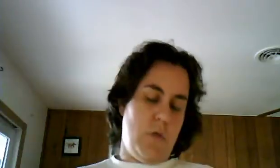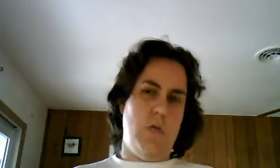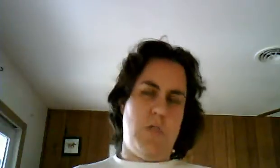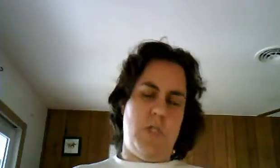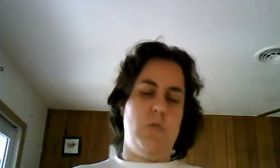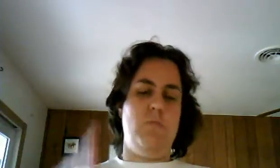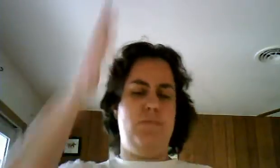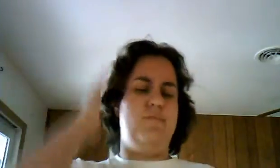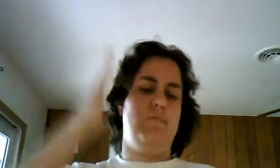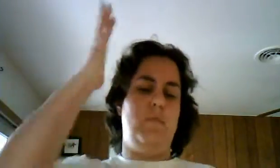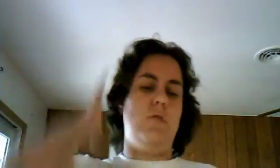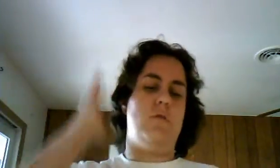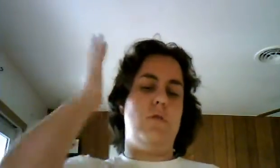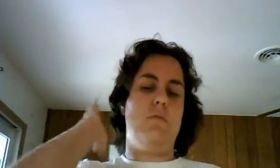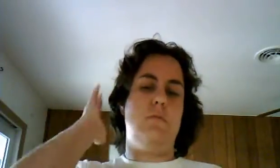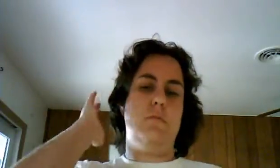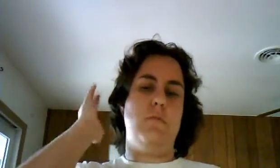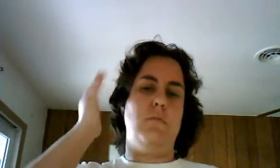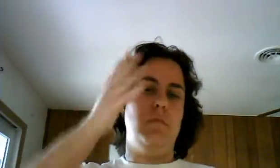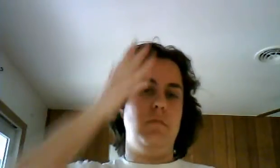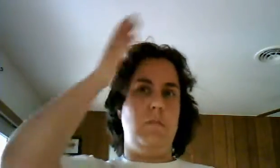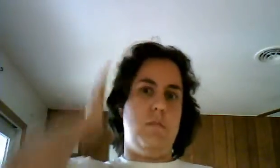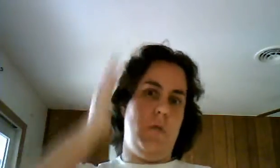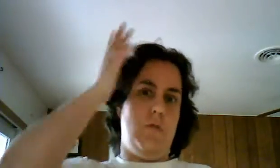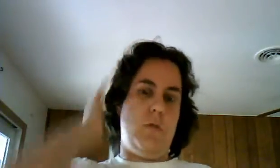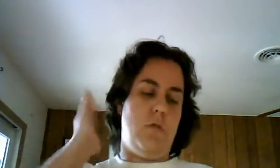Used to? Used to? Used to?